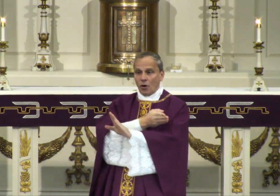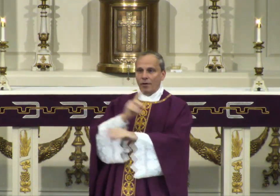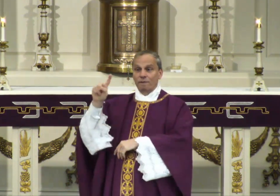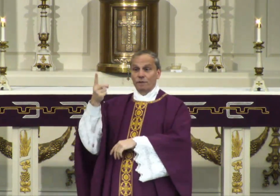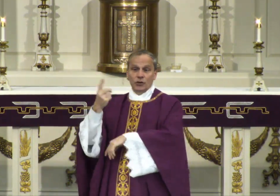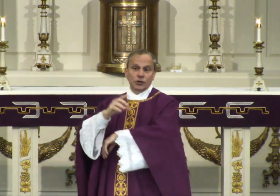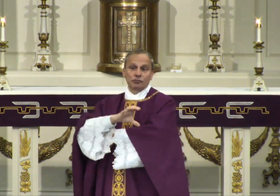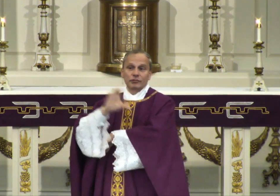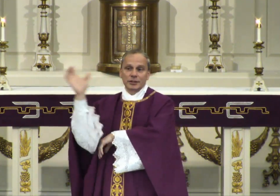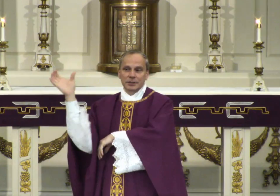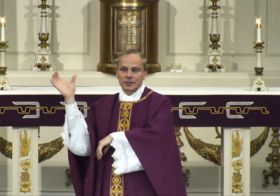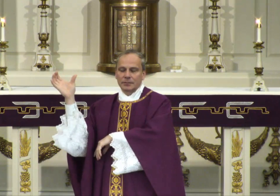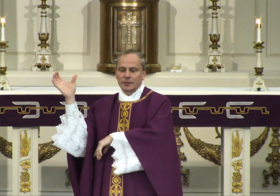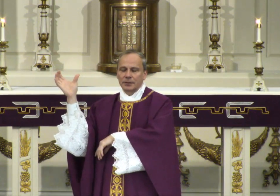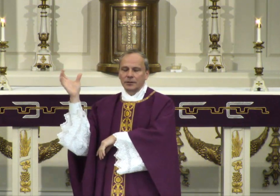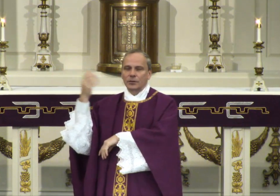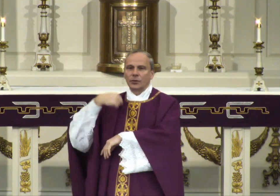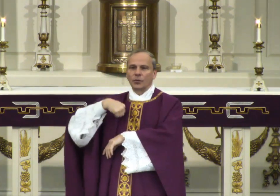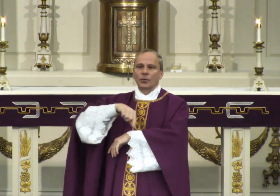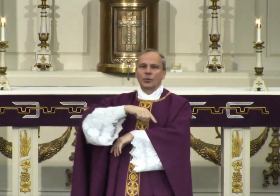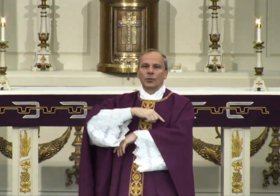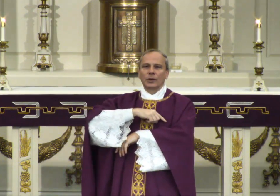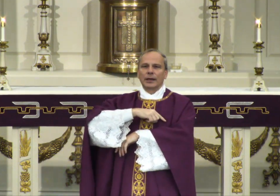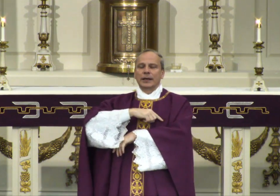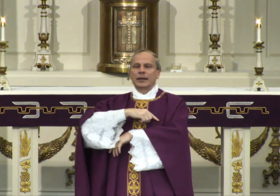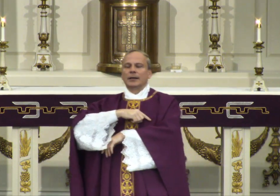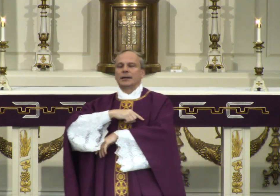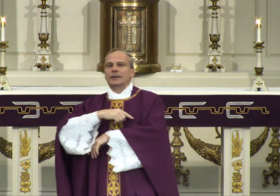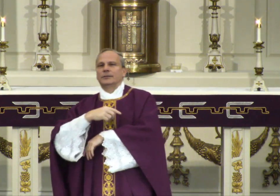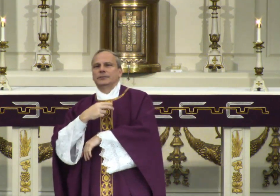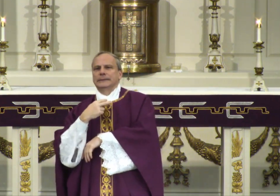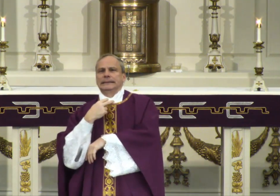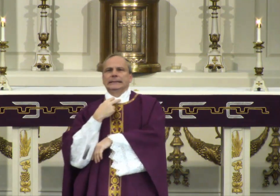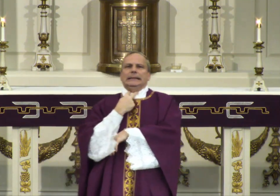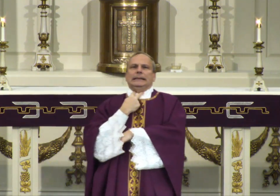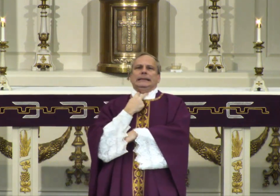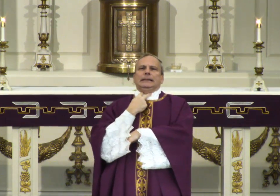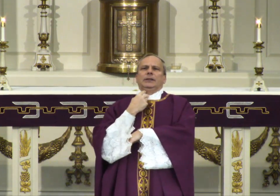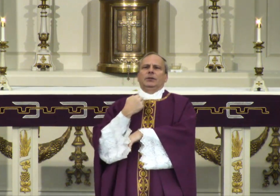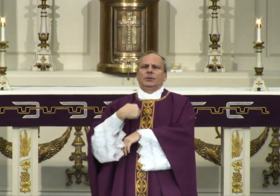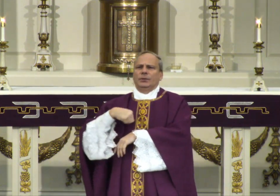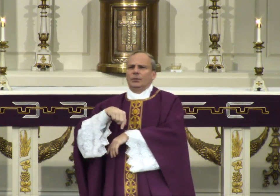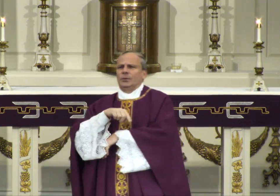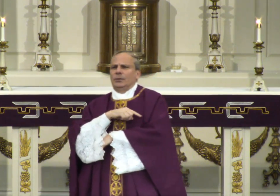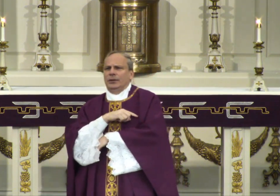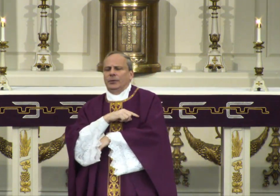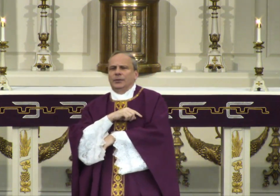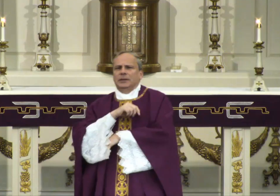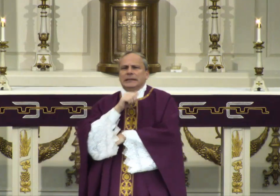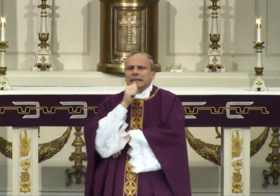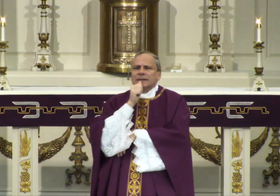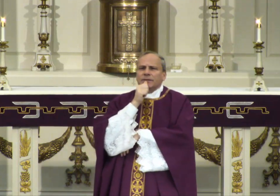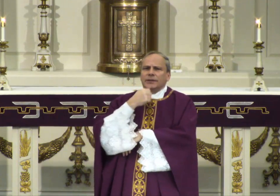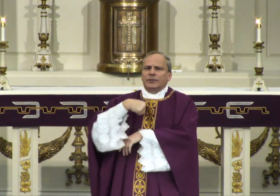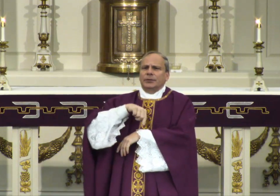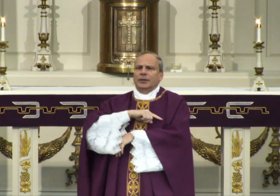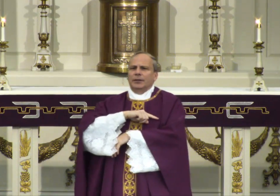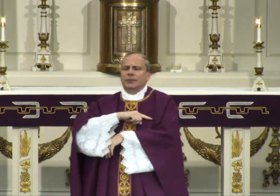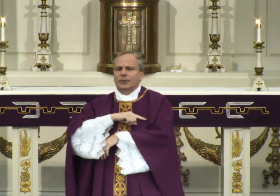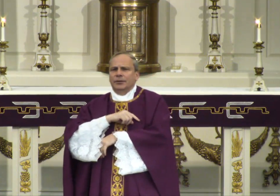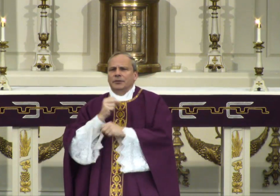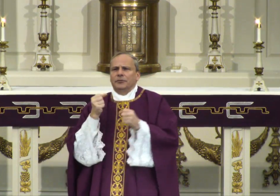Before Jesus was born of the Virgin Mary, became man, before Christmas came,